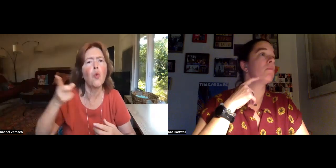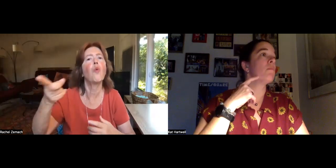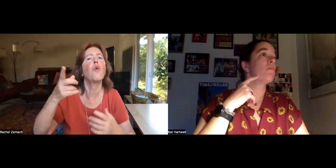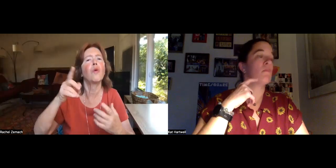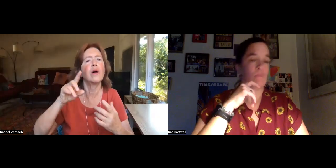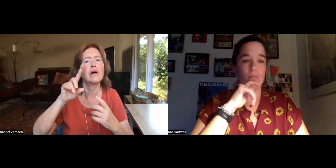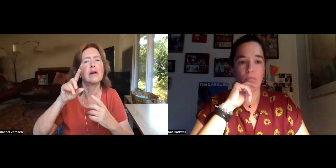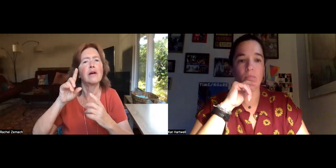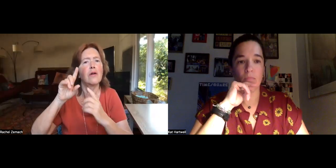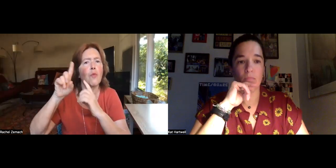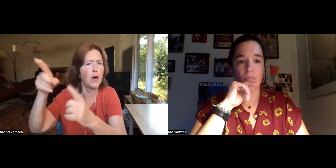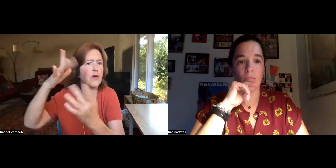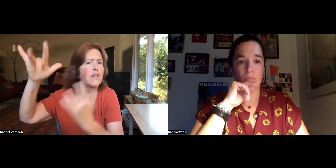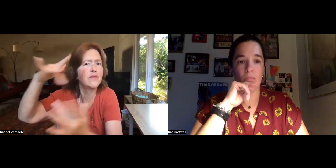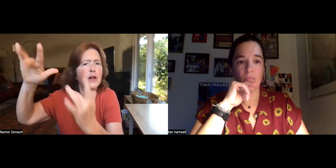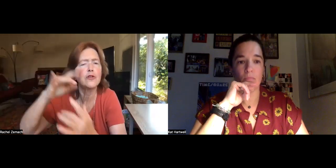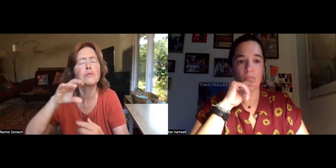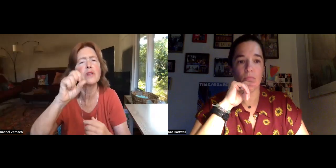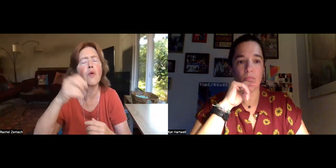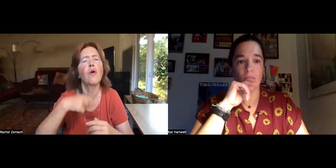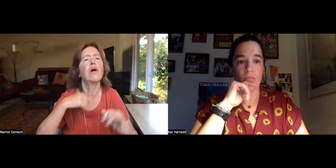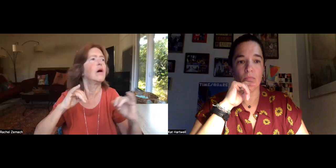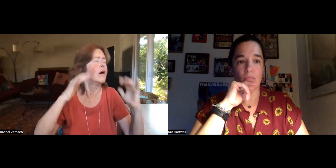middle, went on that. So